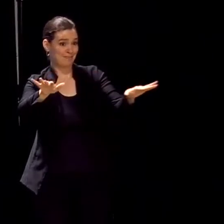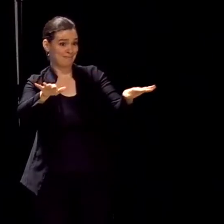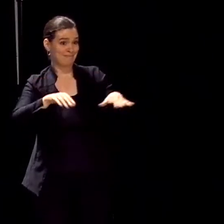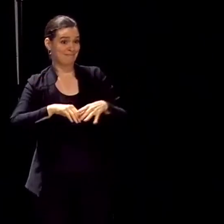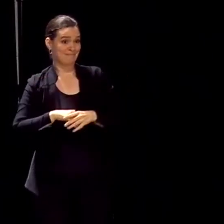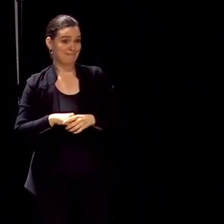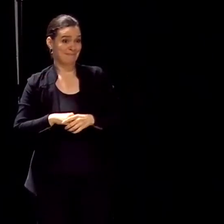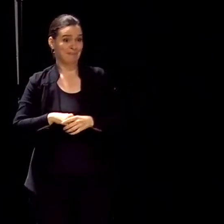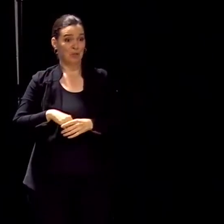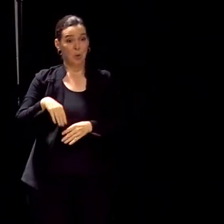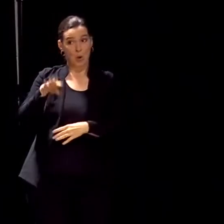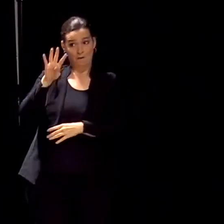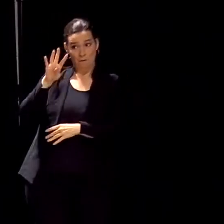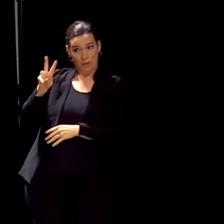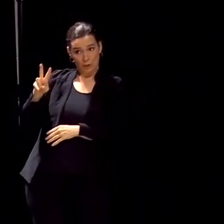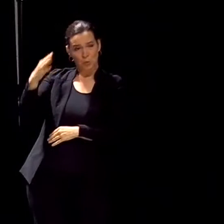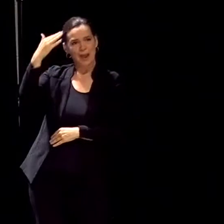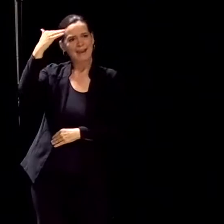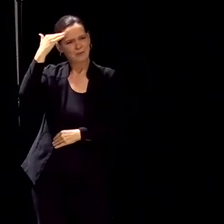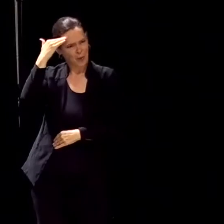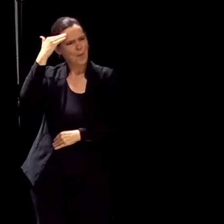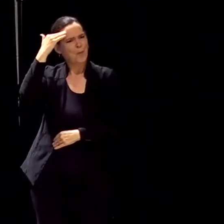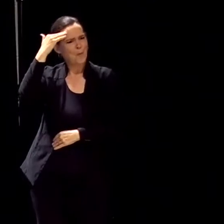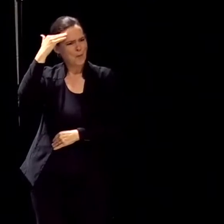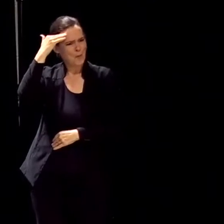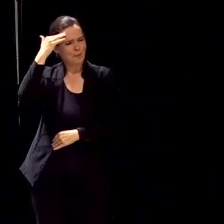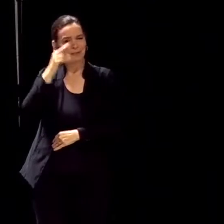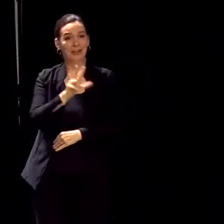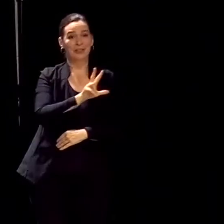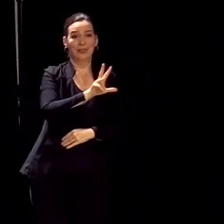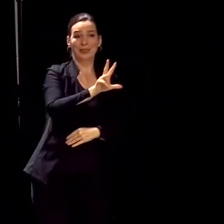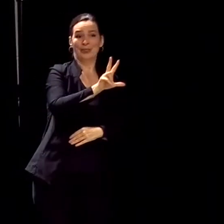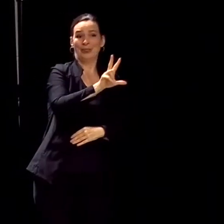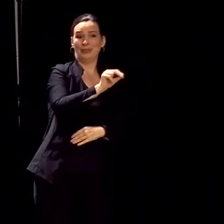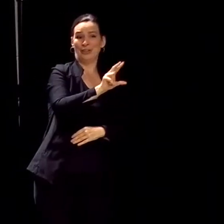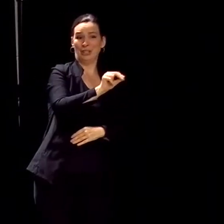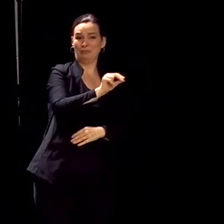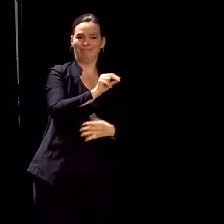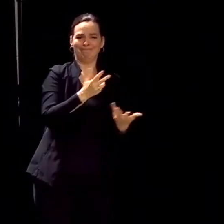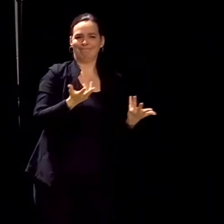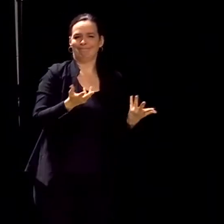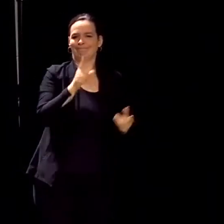unknown source. We currently have